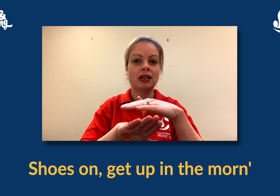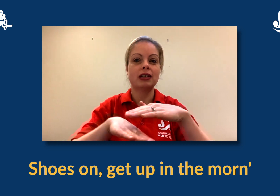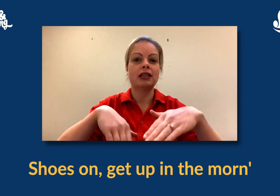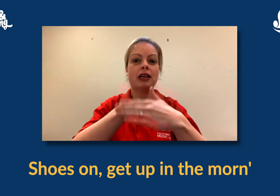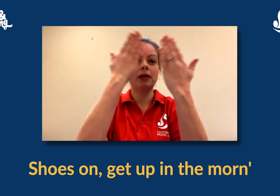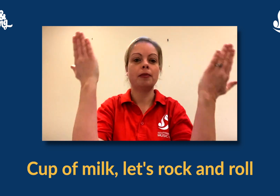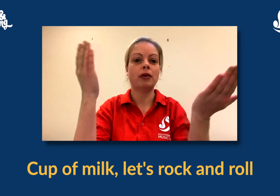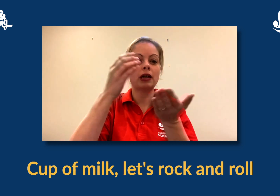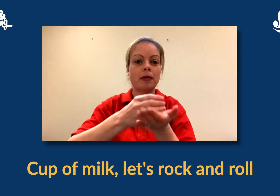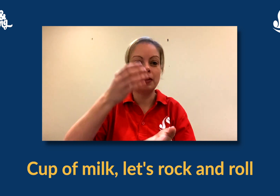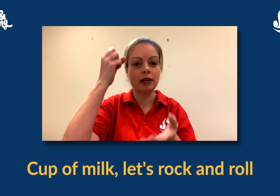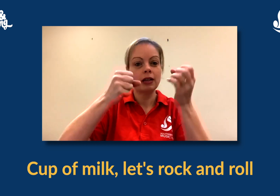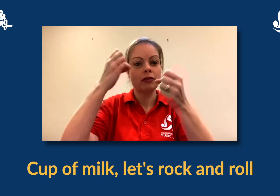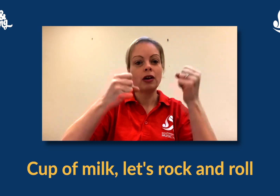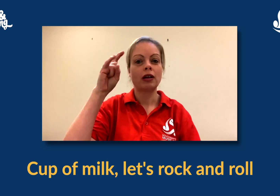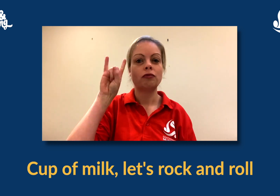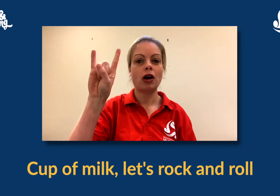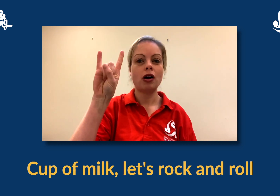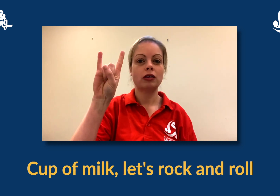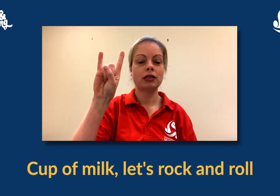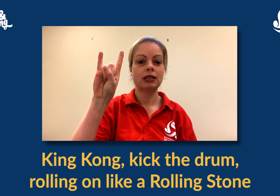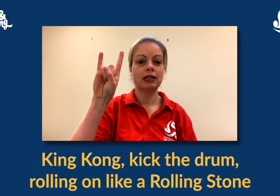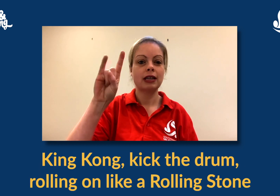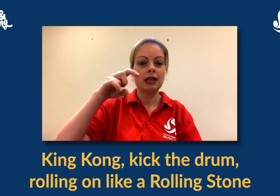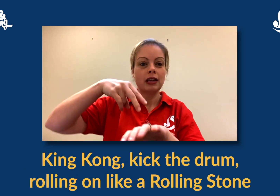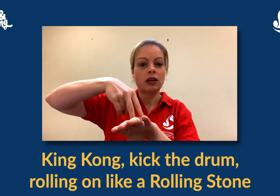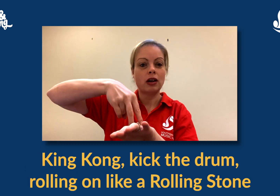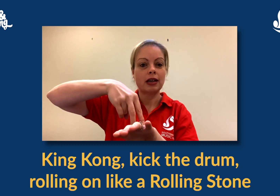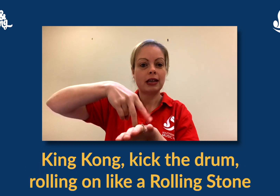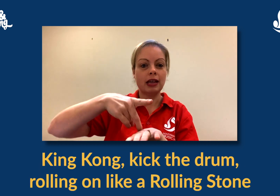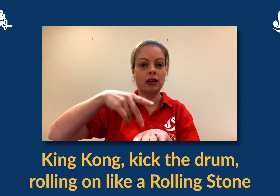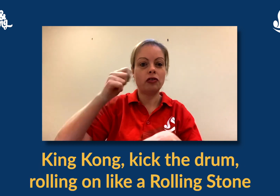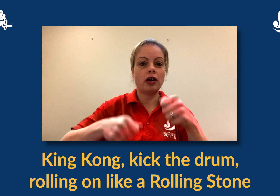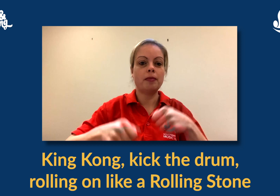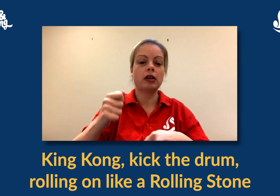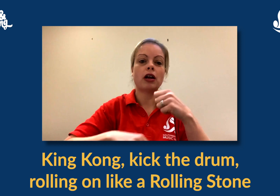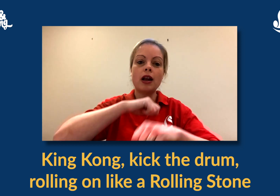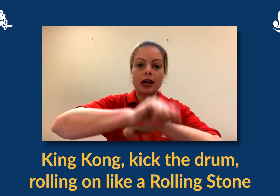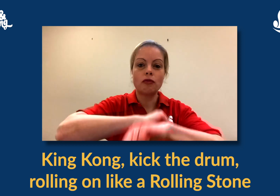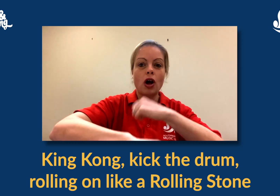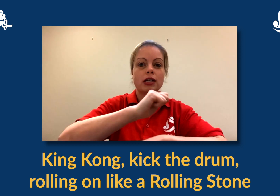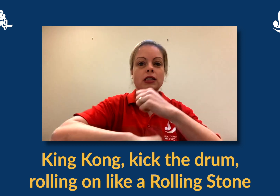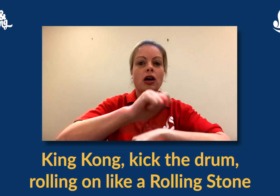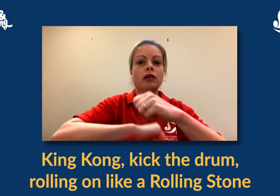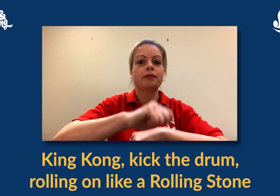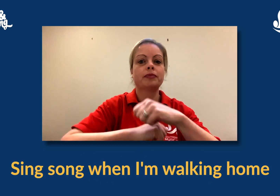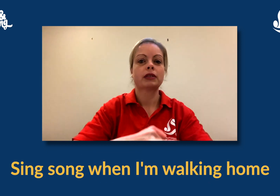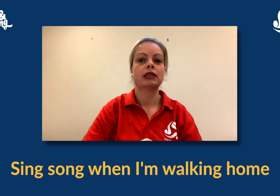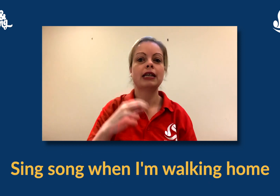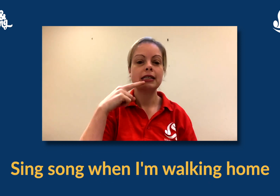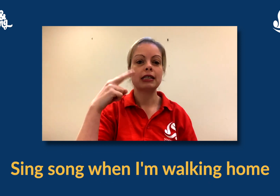Shoes on, get up in the morning, cup of milk, let's rock and roll. King Kong, kick the drum, rolling on like a rolling